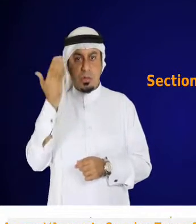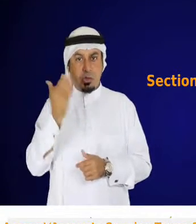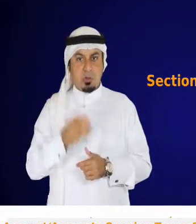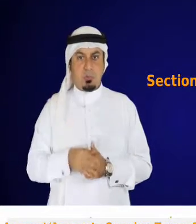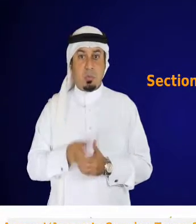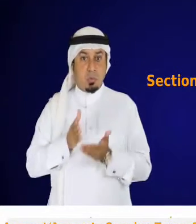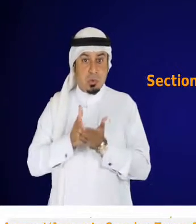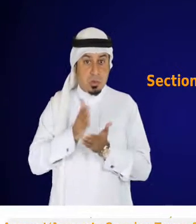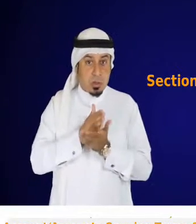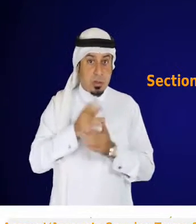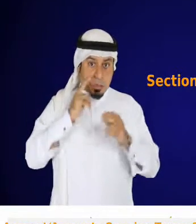courts.